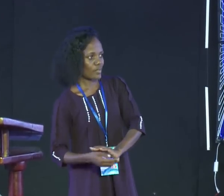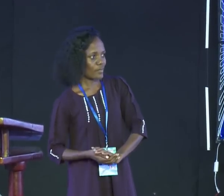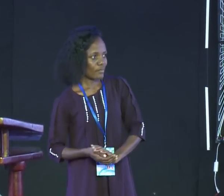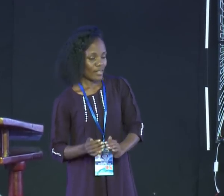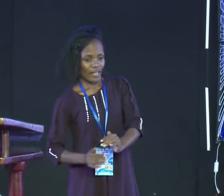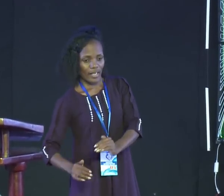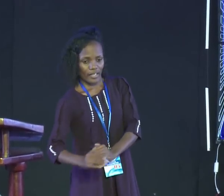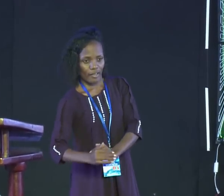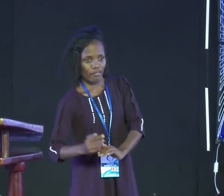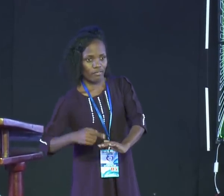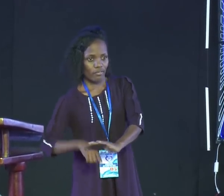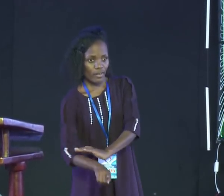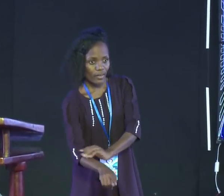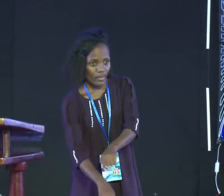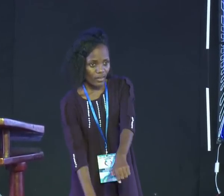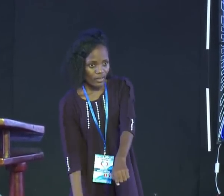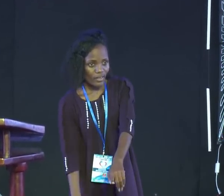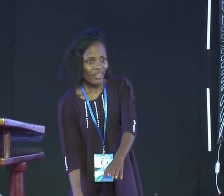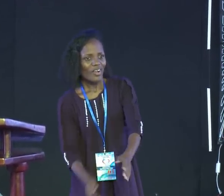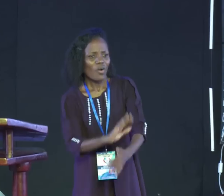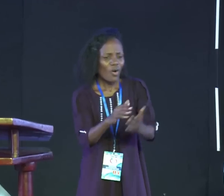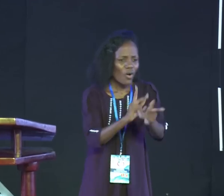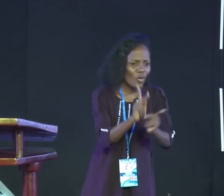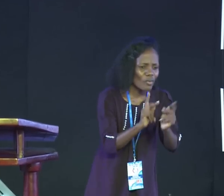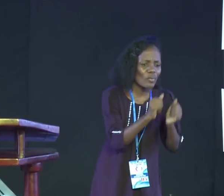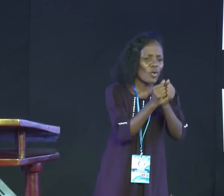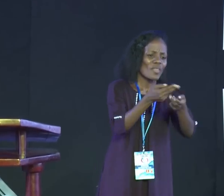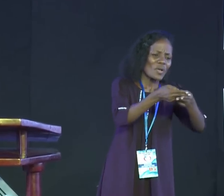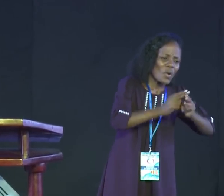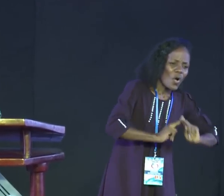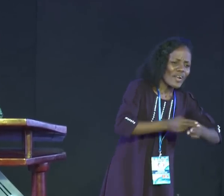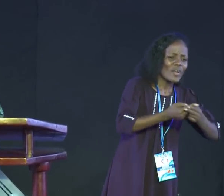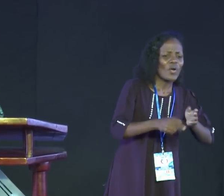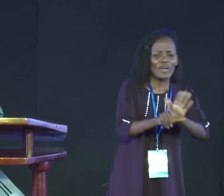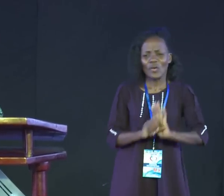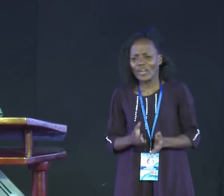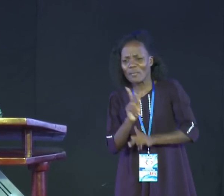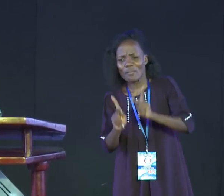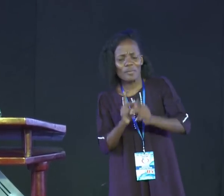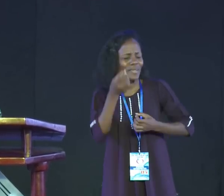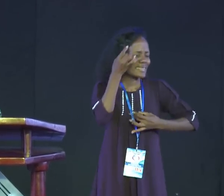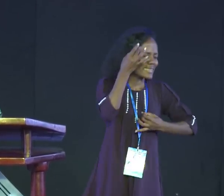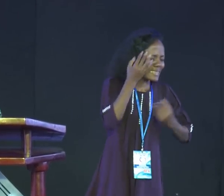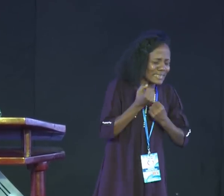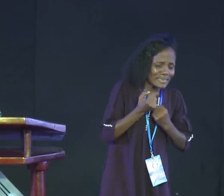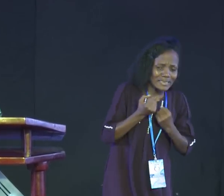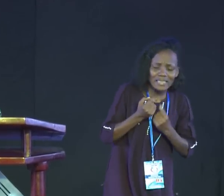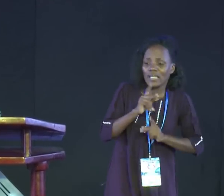the cave of Adulam, abalina mabanja, unto those that have debts, abalwadde, the sick, abateesobola,